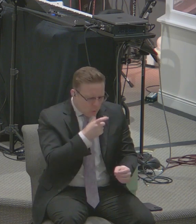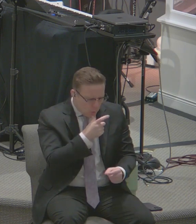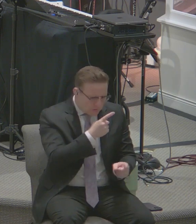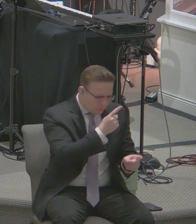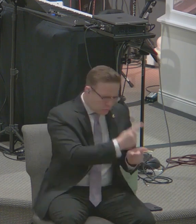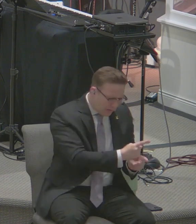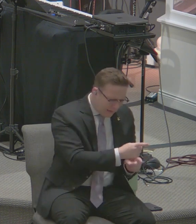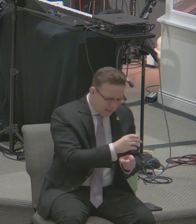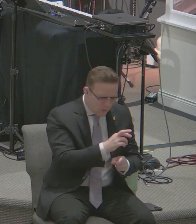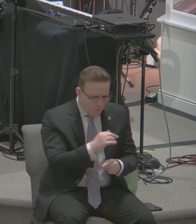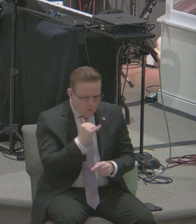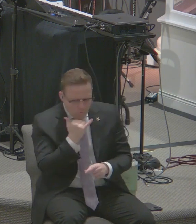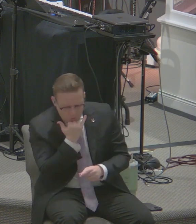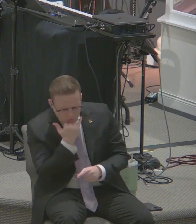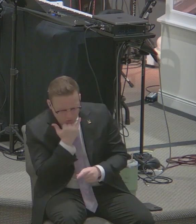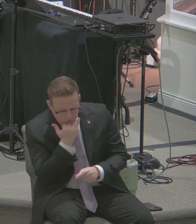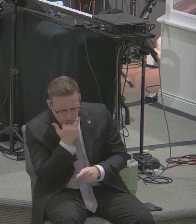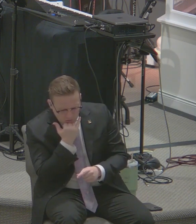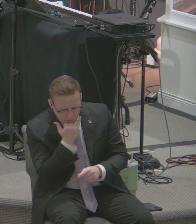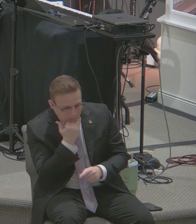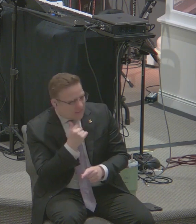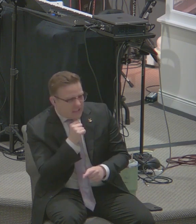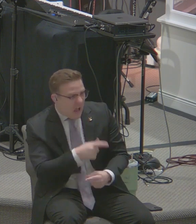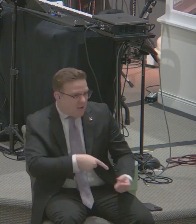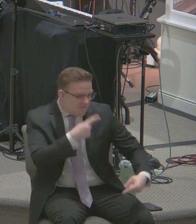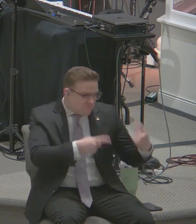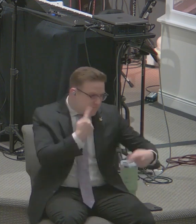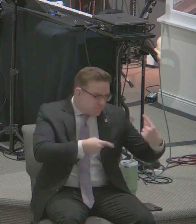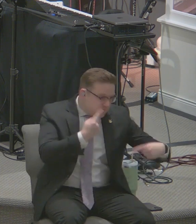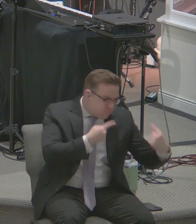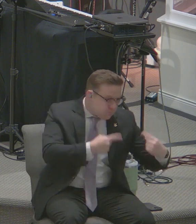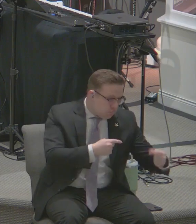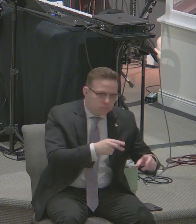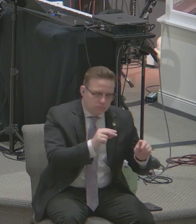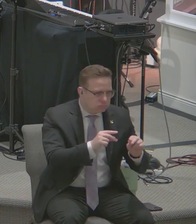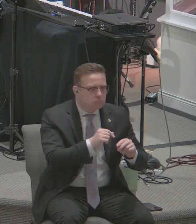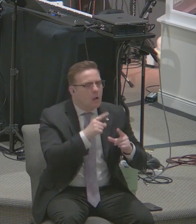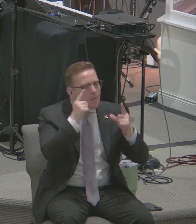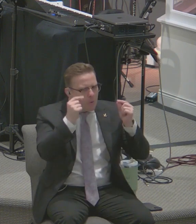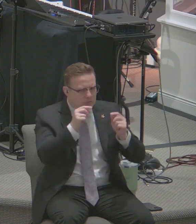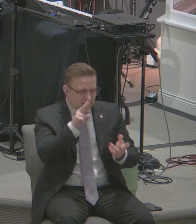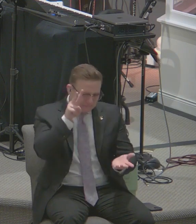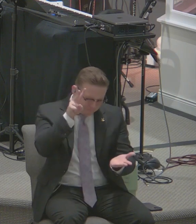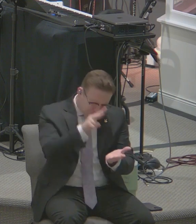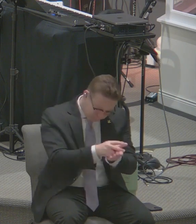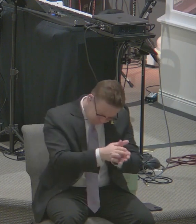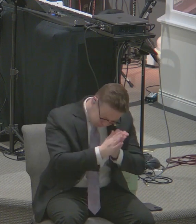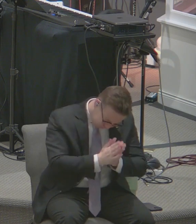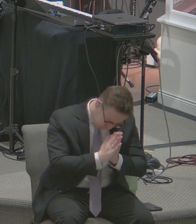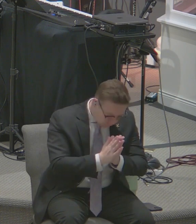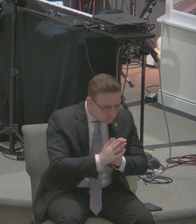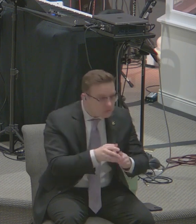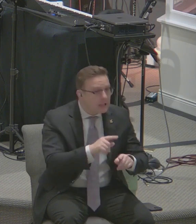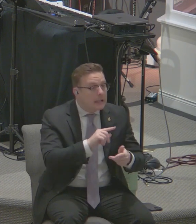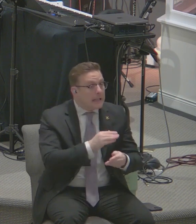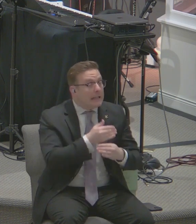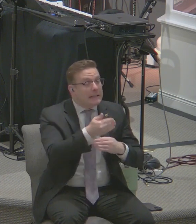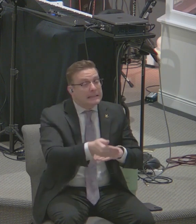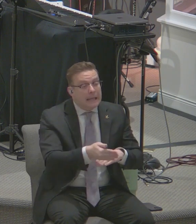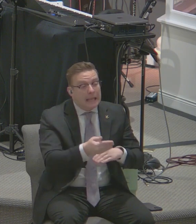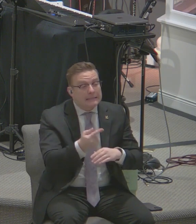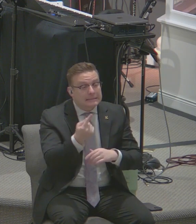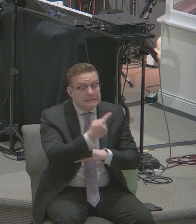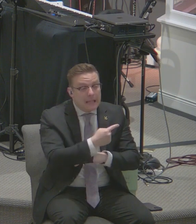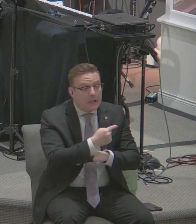who's right here and who's wrong. He was a meek man. And the Bible tells the next day what happened to Korah and those. The